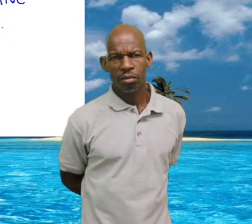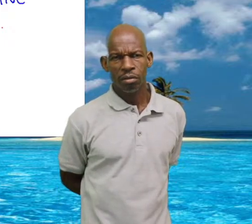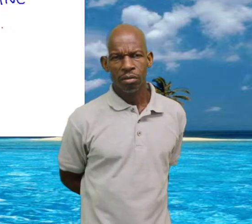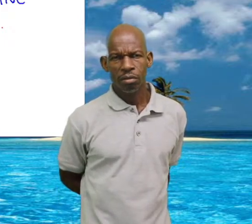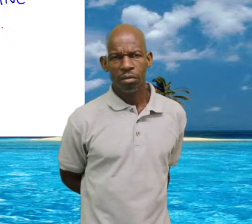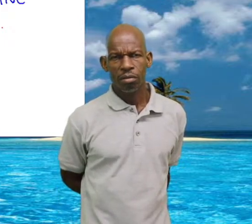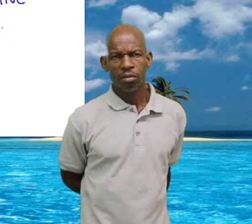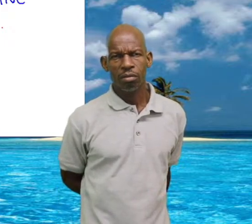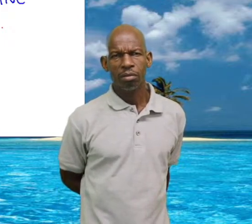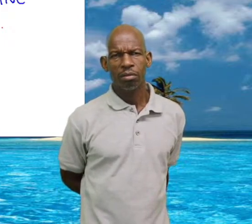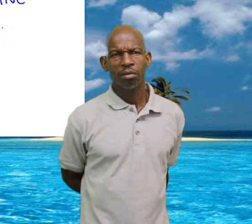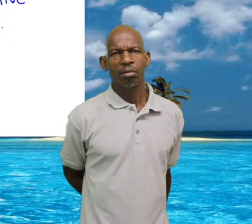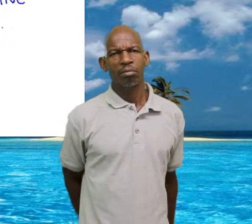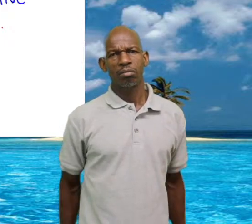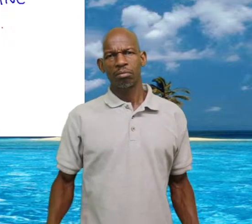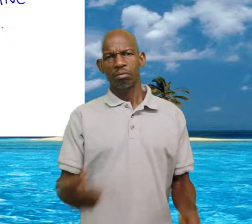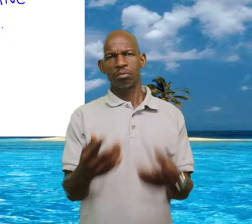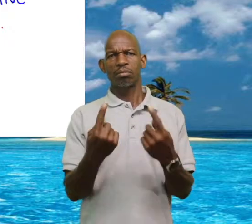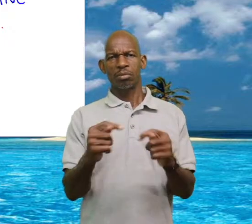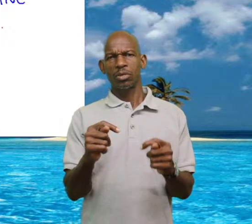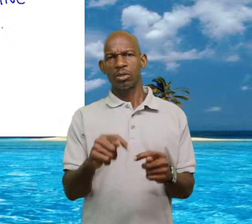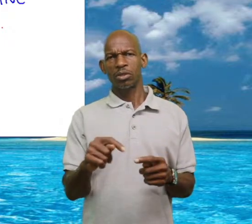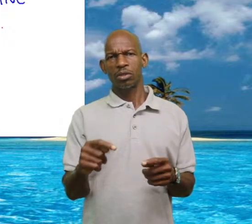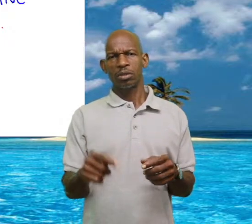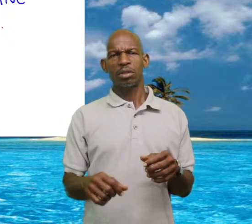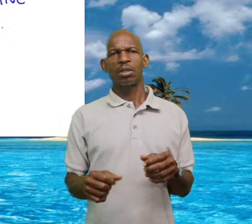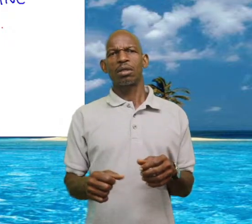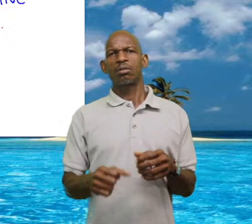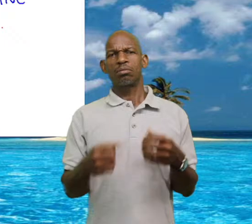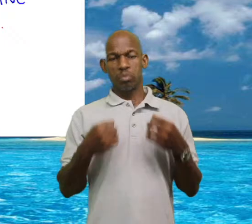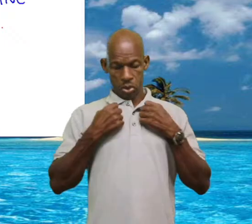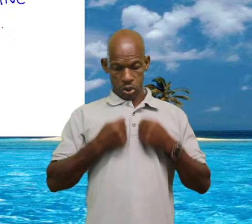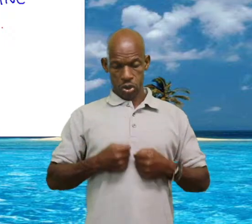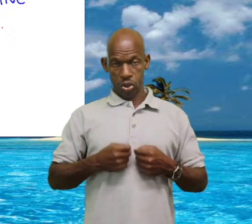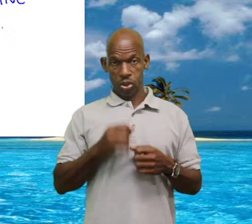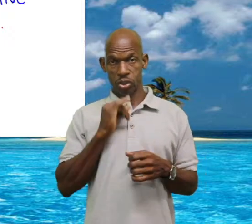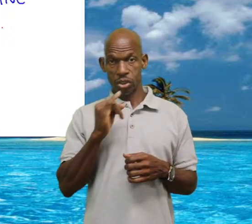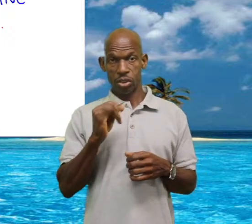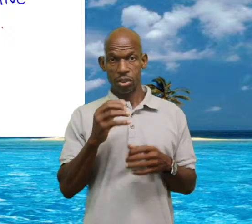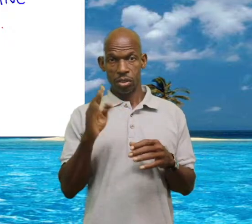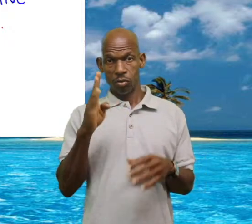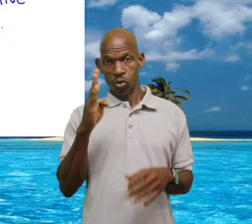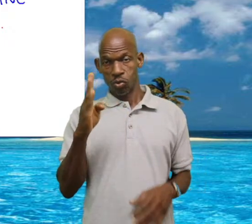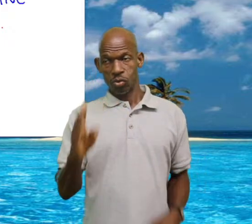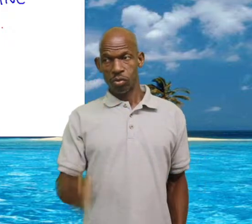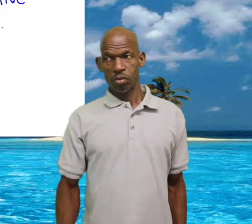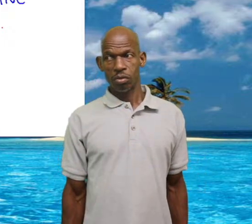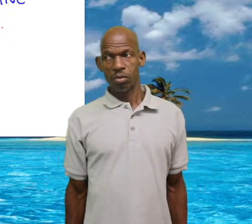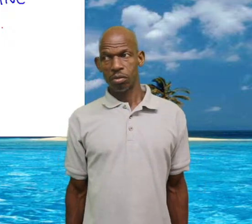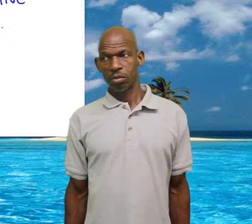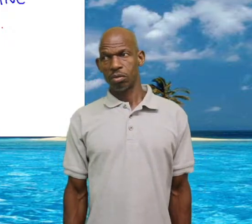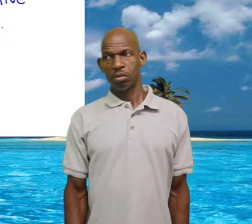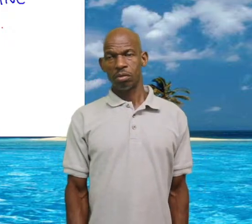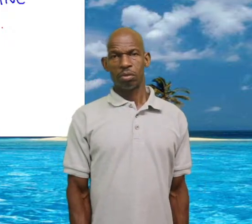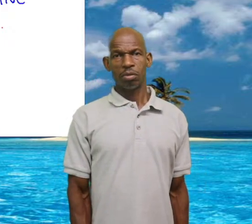The shirt is blue. All right, that is another. The shirt is blue. But what I'm saying is that you can write the shirt is